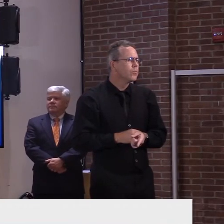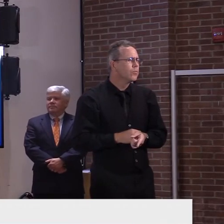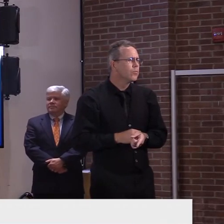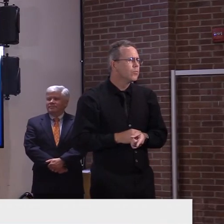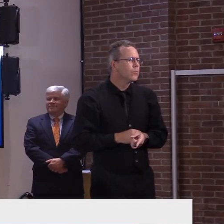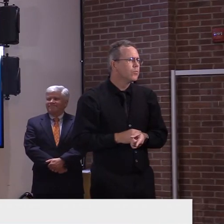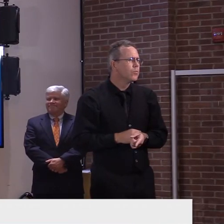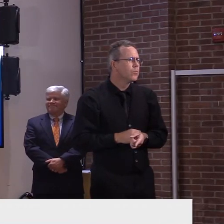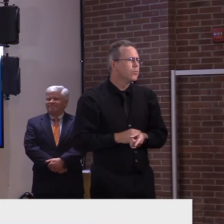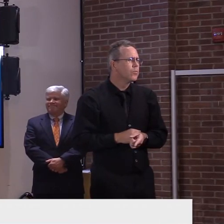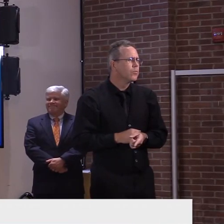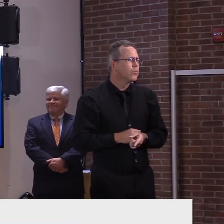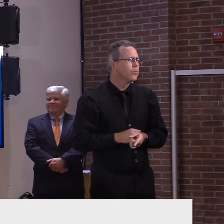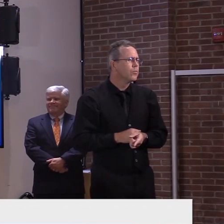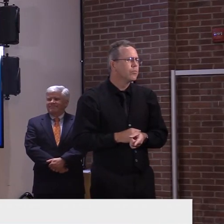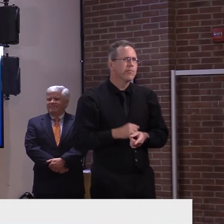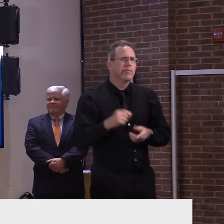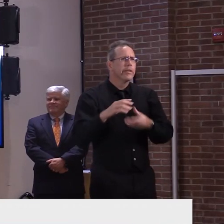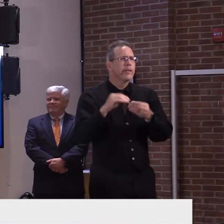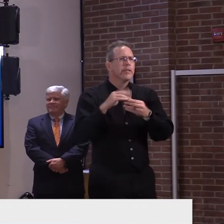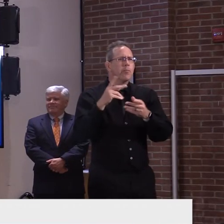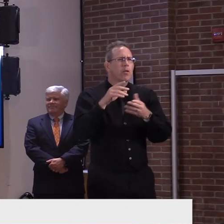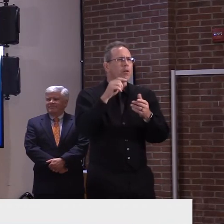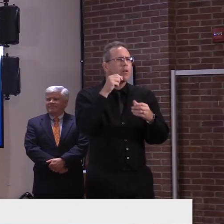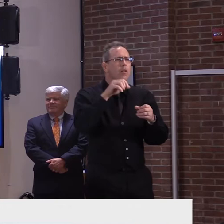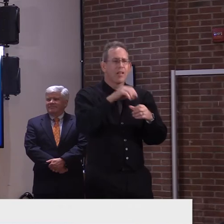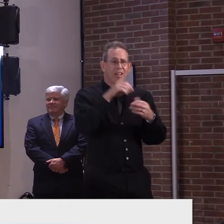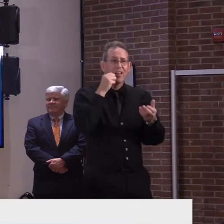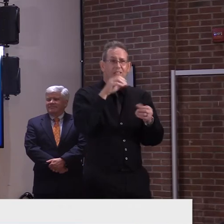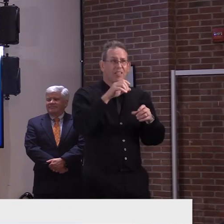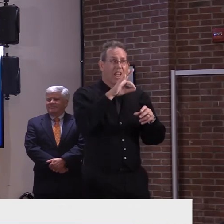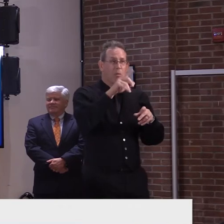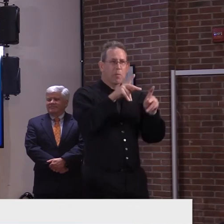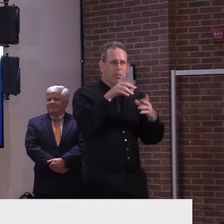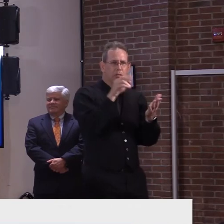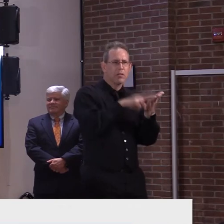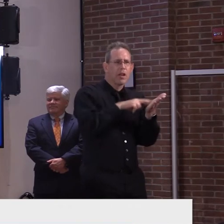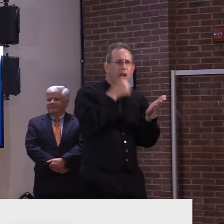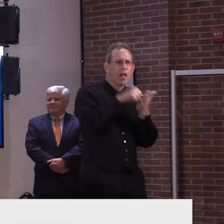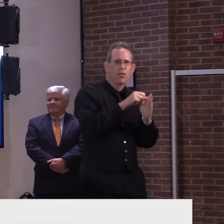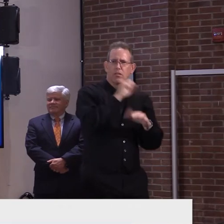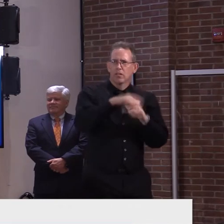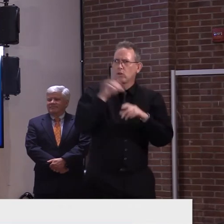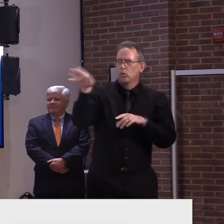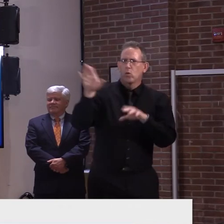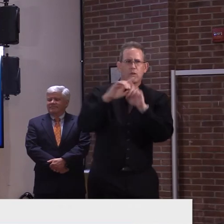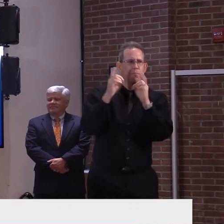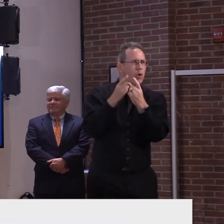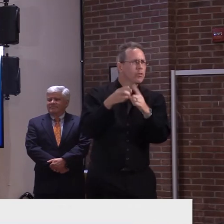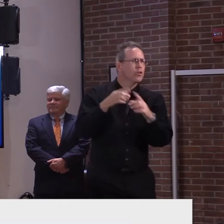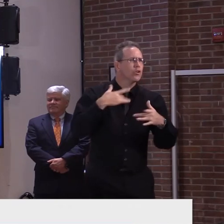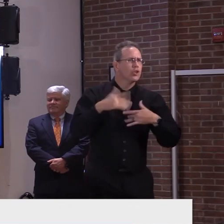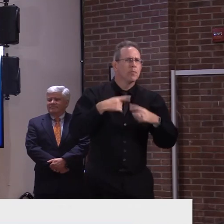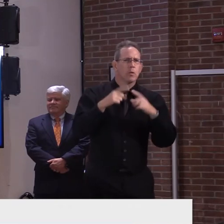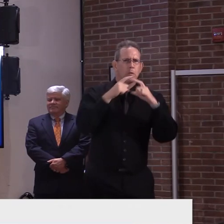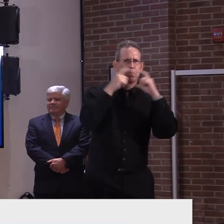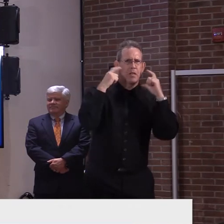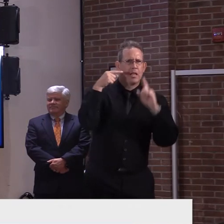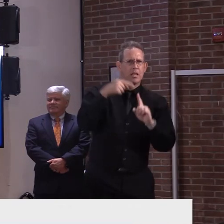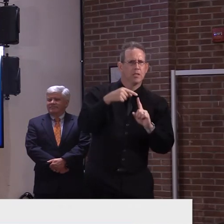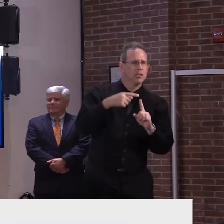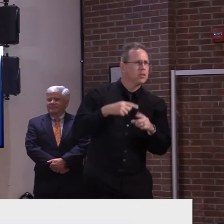approach to the issue of messaging or masking indoors. I'm wondering if you can talk about whether or not that